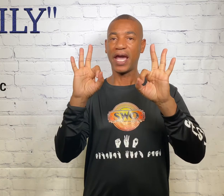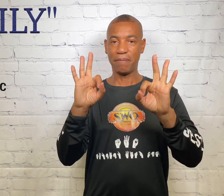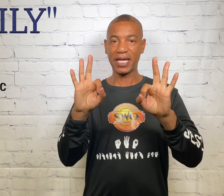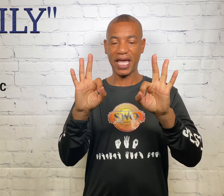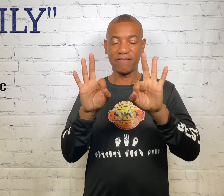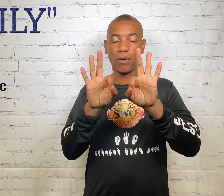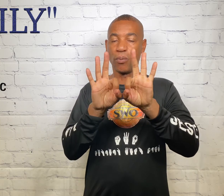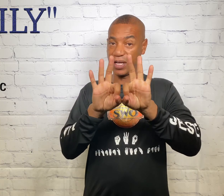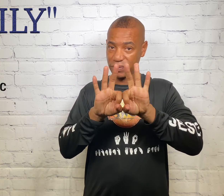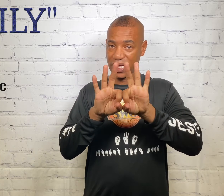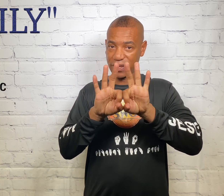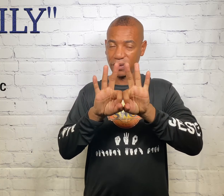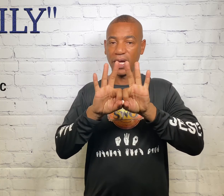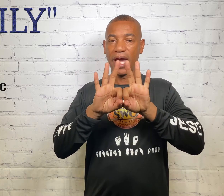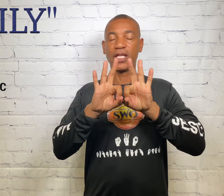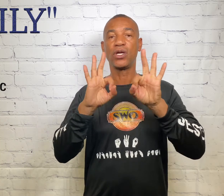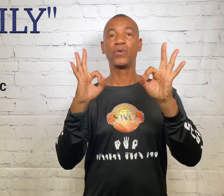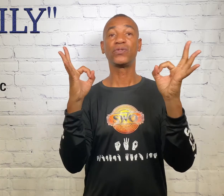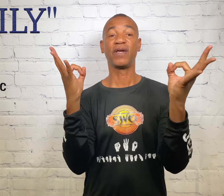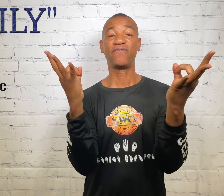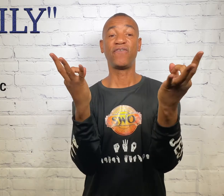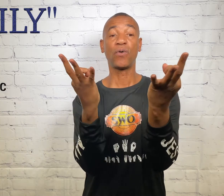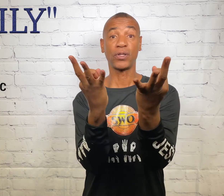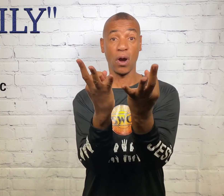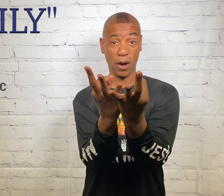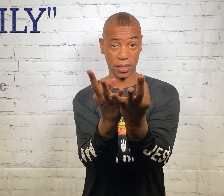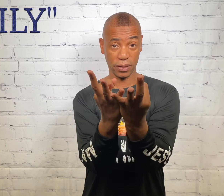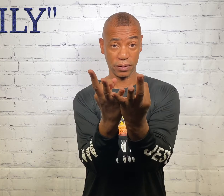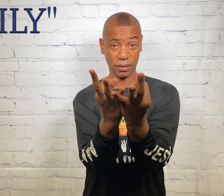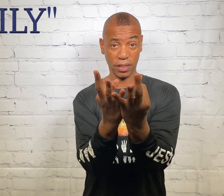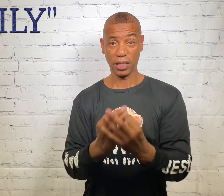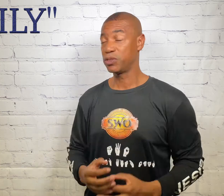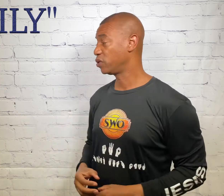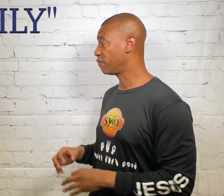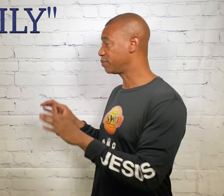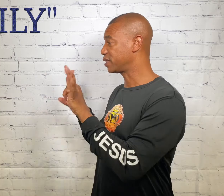make an F, bring them together, and you go into a forward arc. Let me show you that from the side.